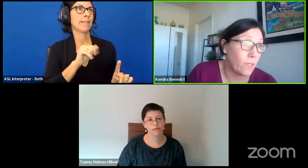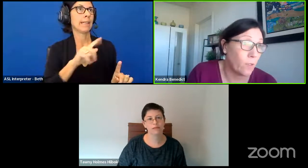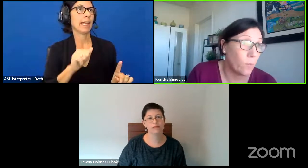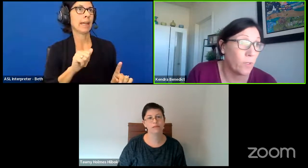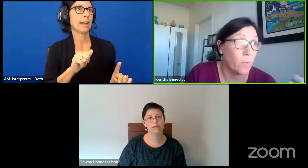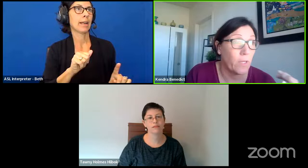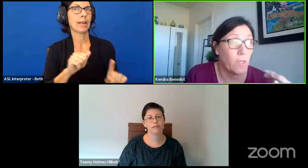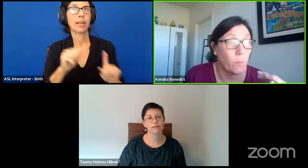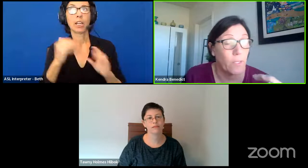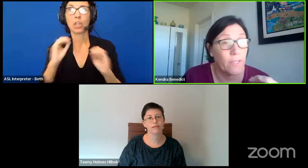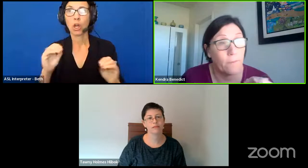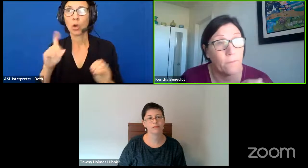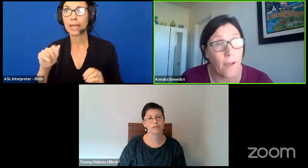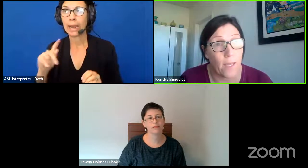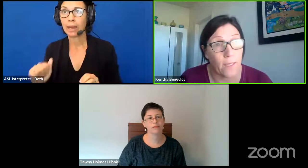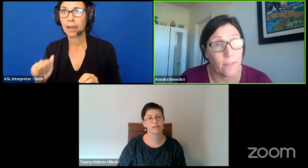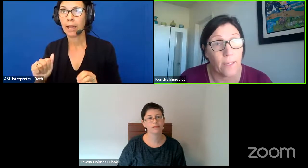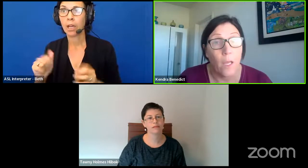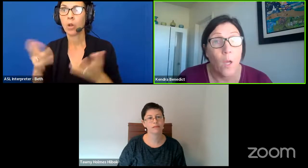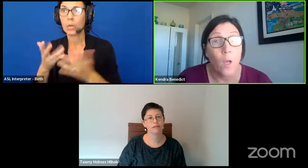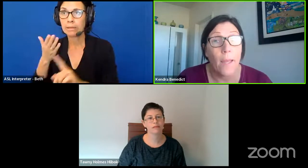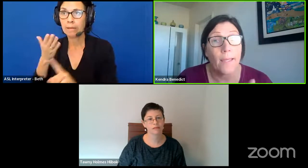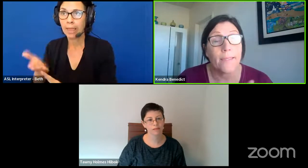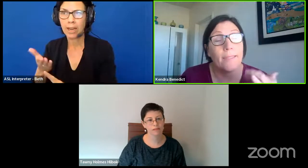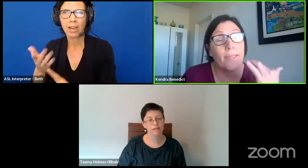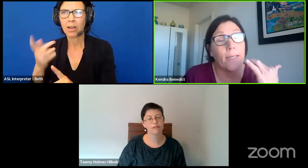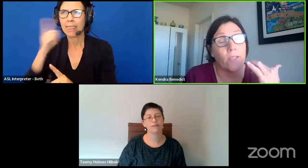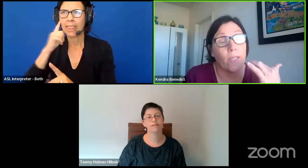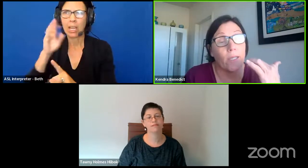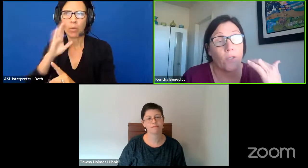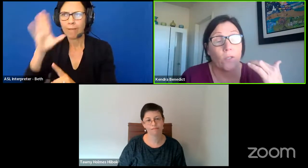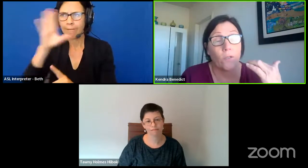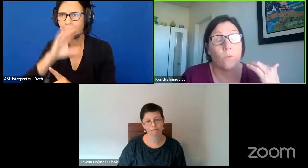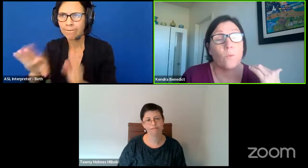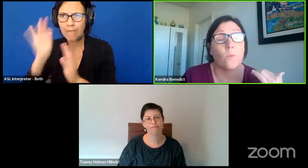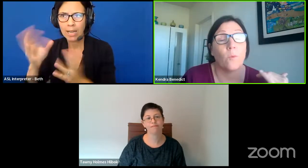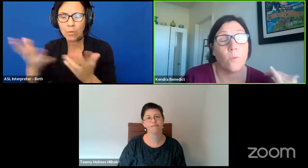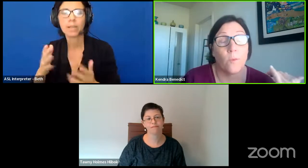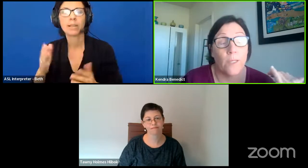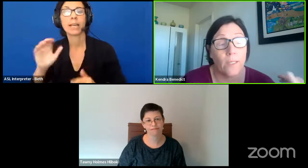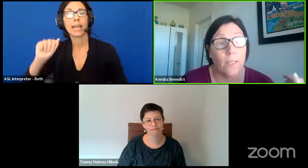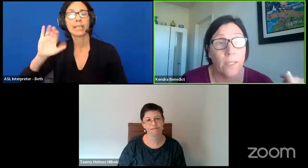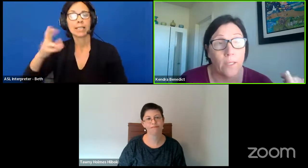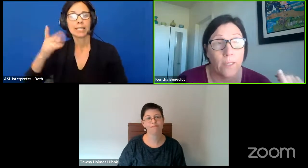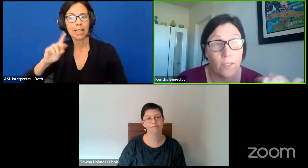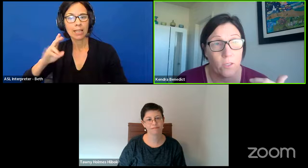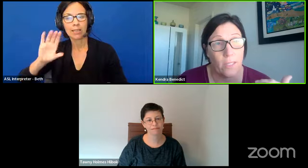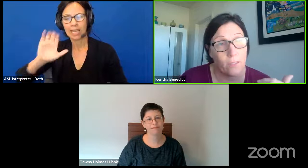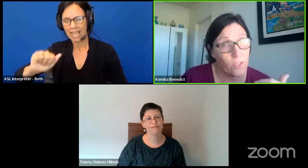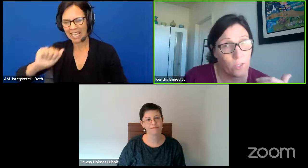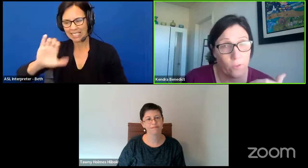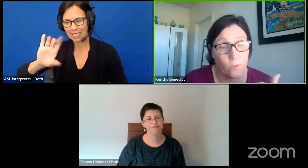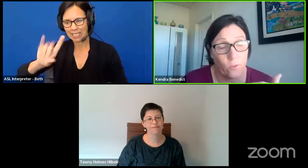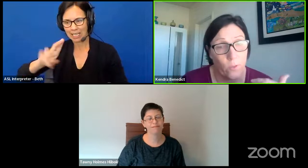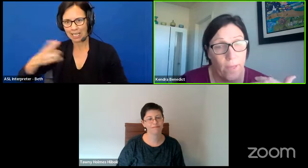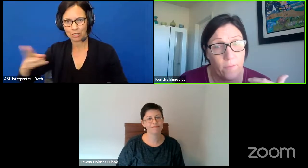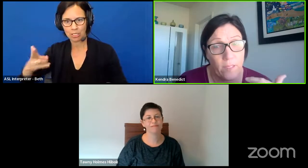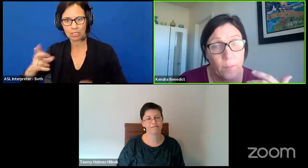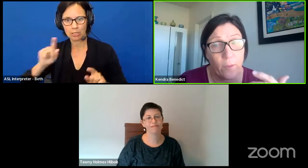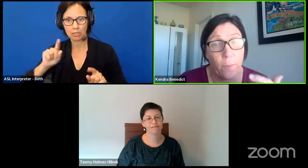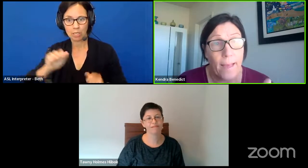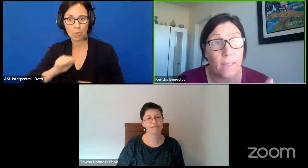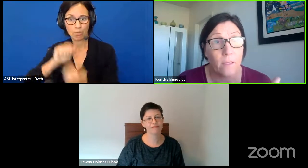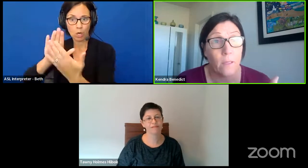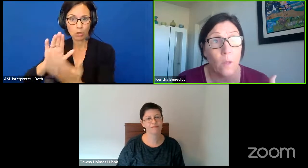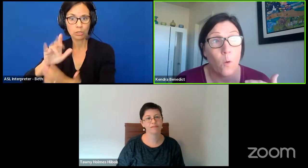is there, what do we think we're going to find? Like, ACDHH went to the legislature last year to have